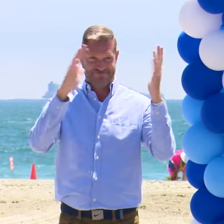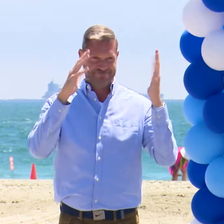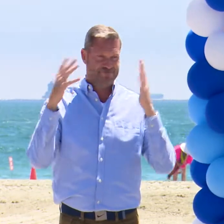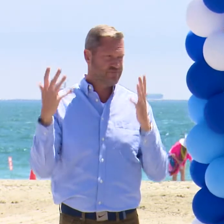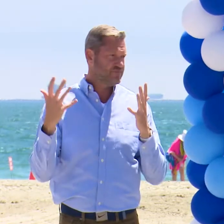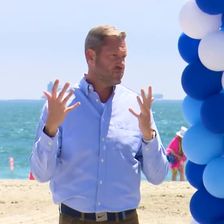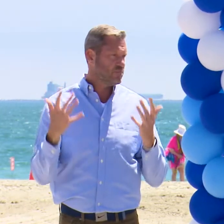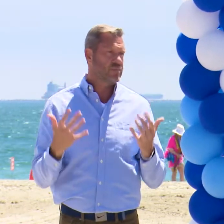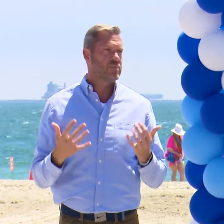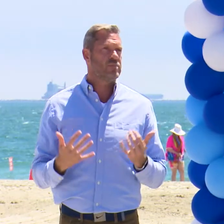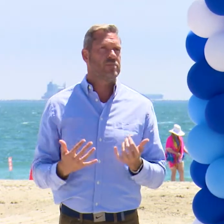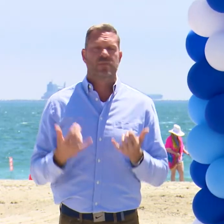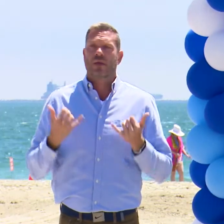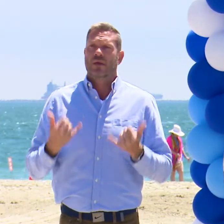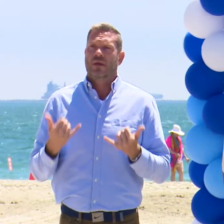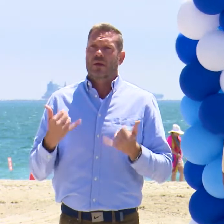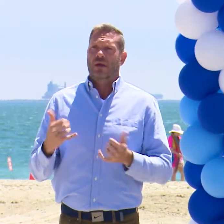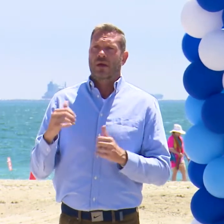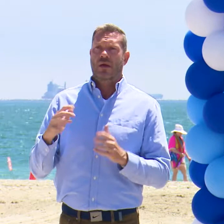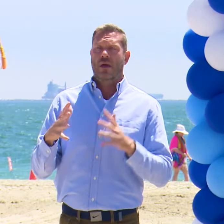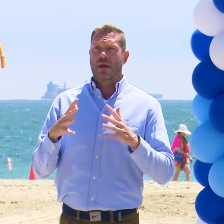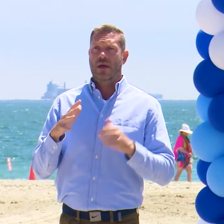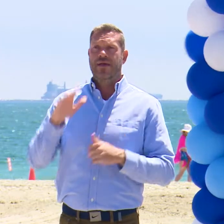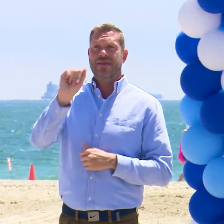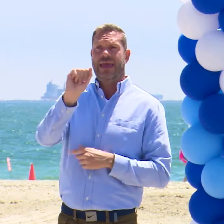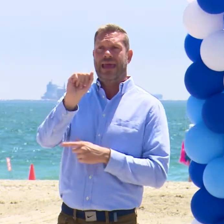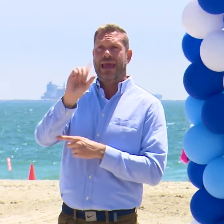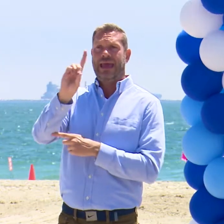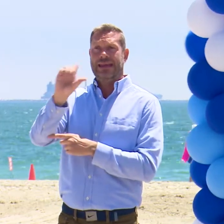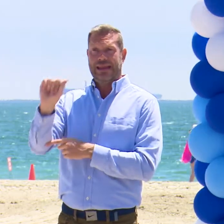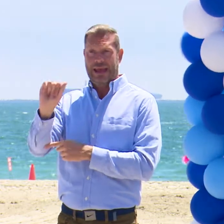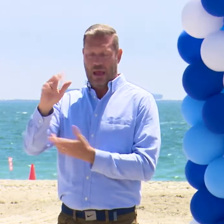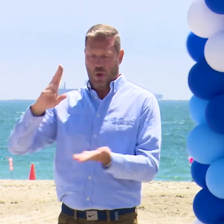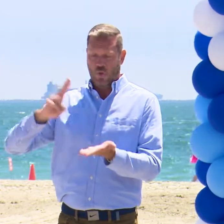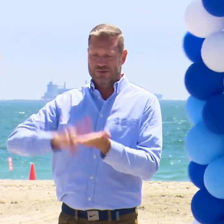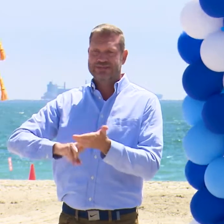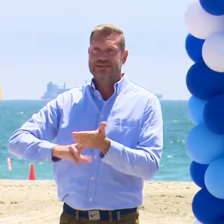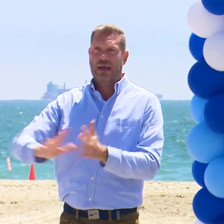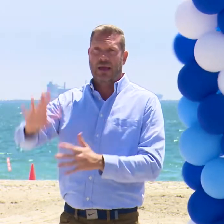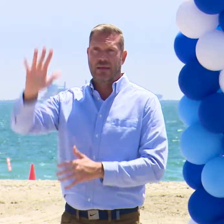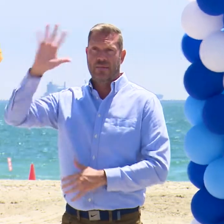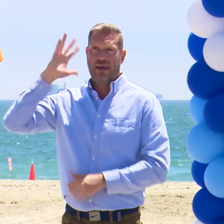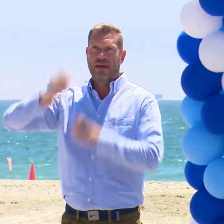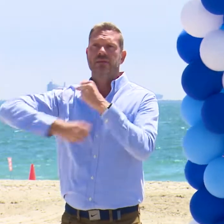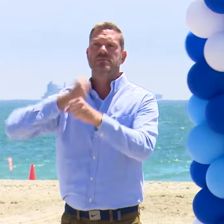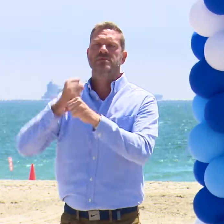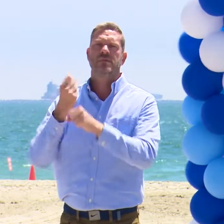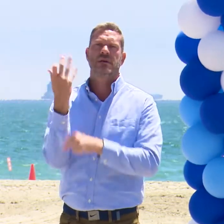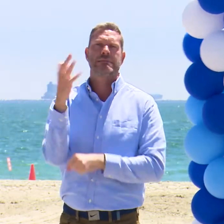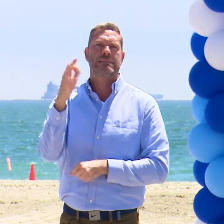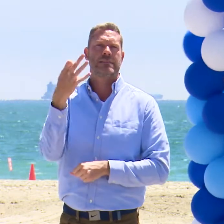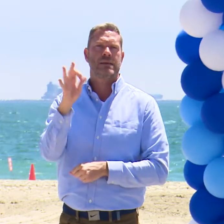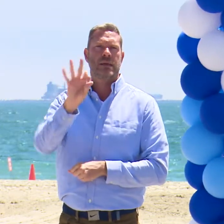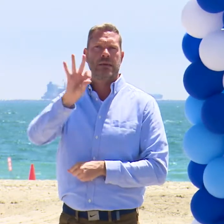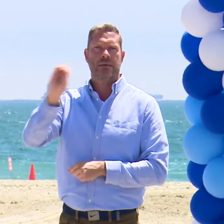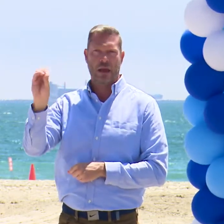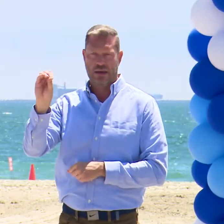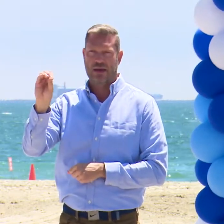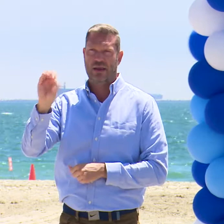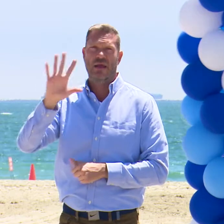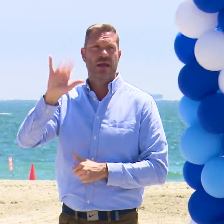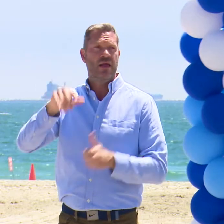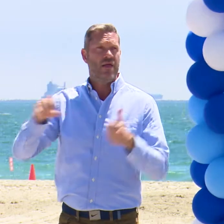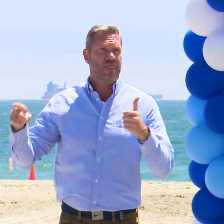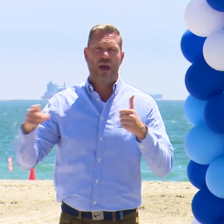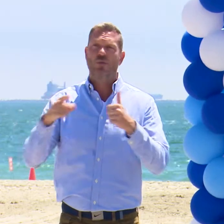When the Federal Americans with Disabilities Act was signed into law back in 1990, it was the first step on